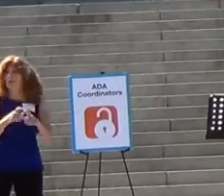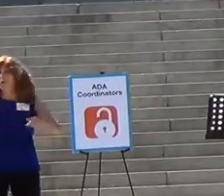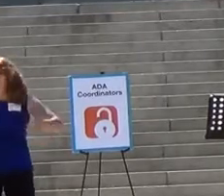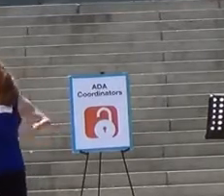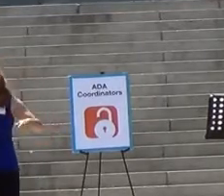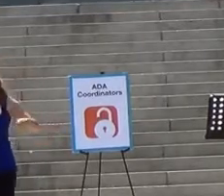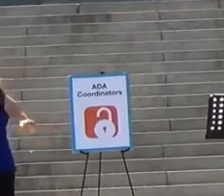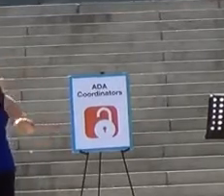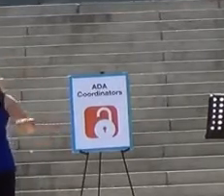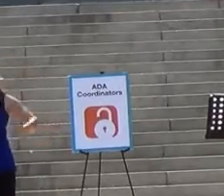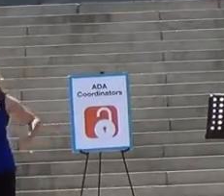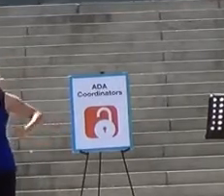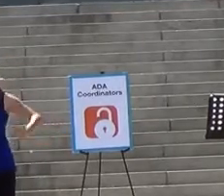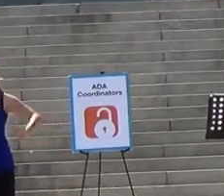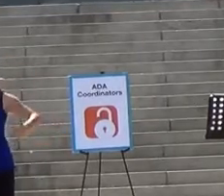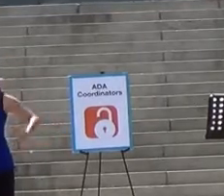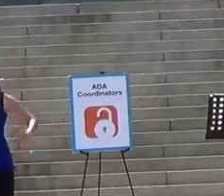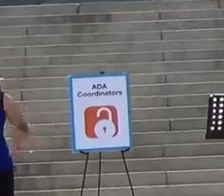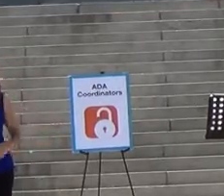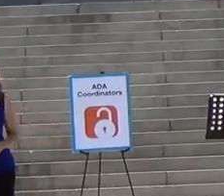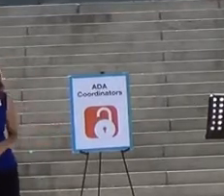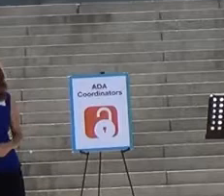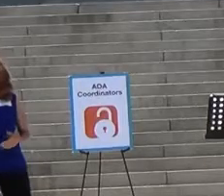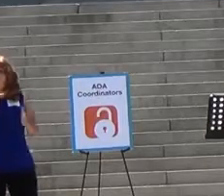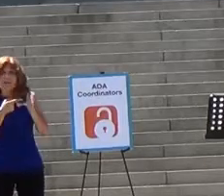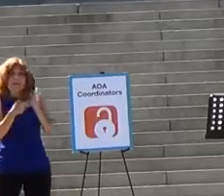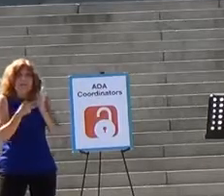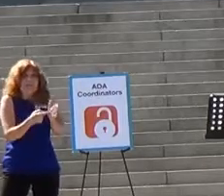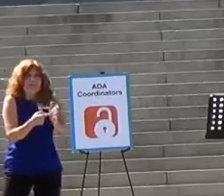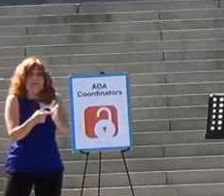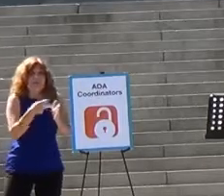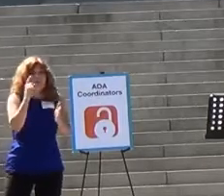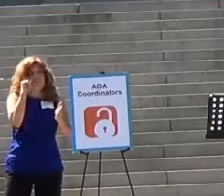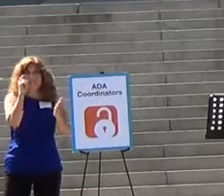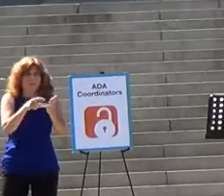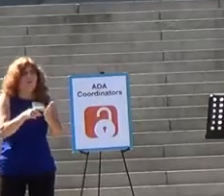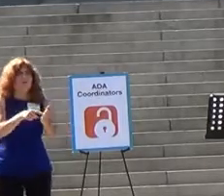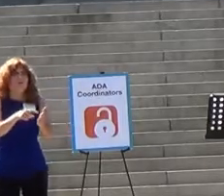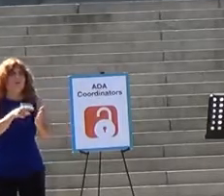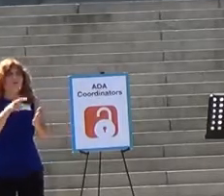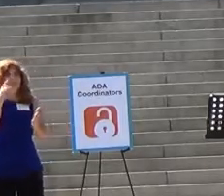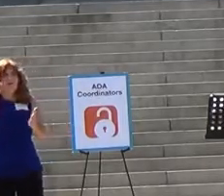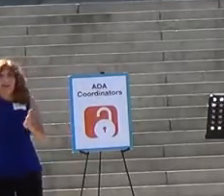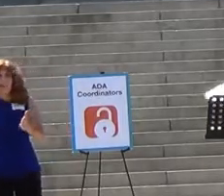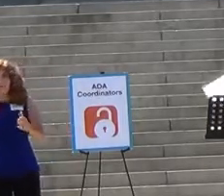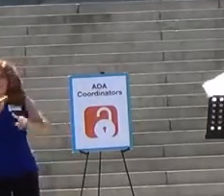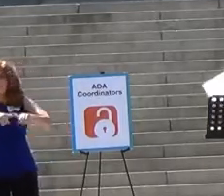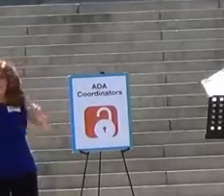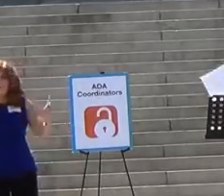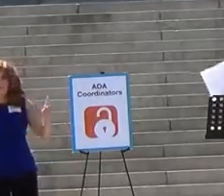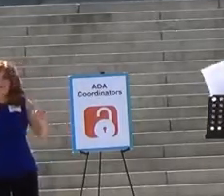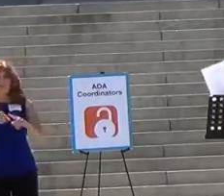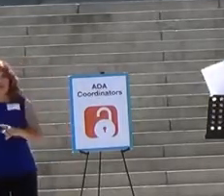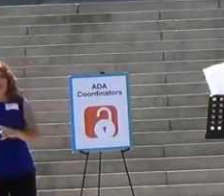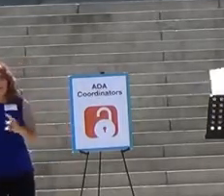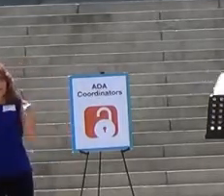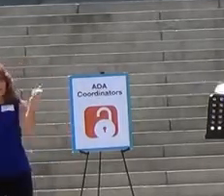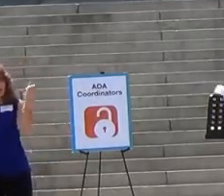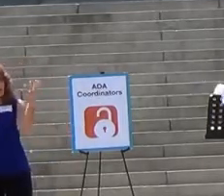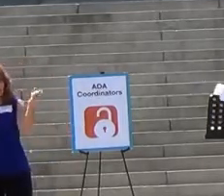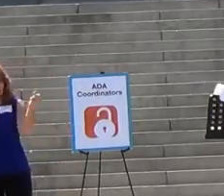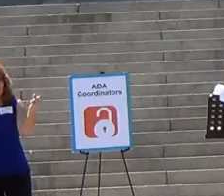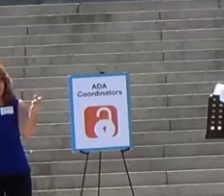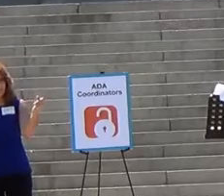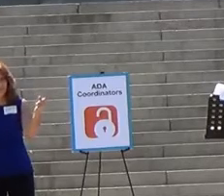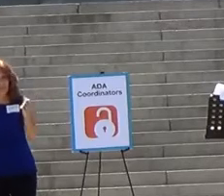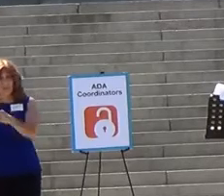other people who use a cane, a wheelchair, or crutches. The only indication that I am different